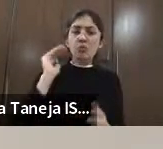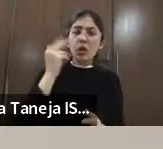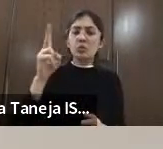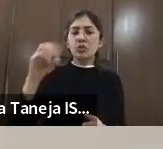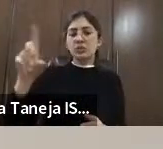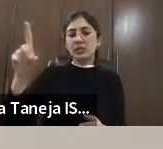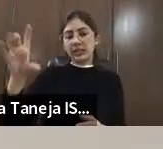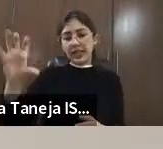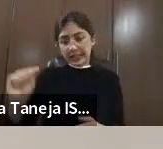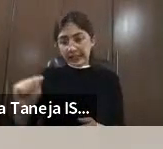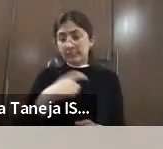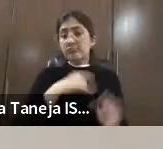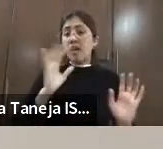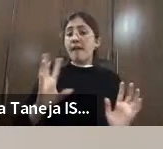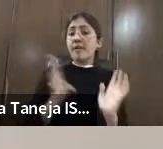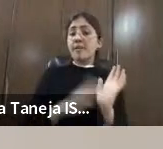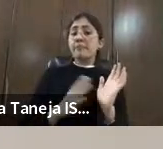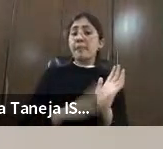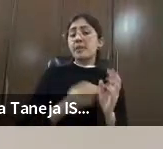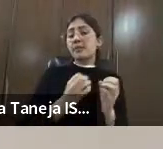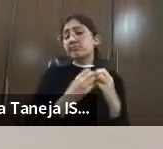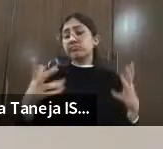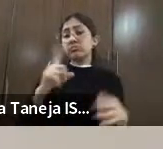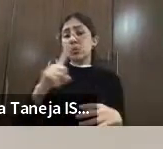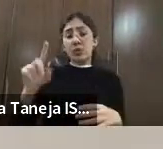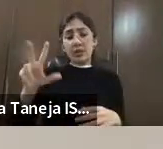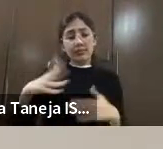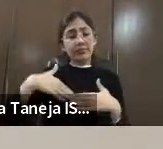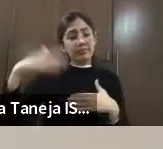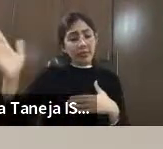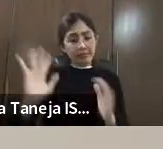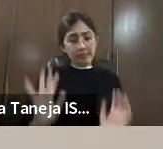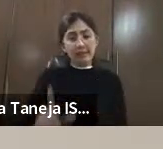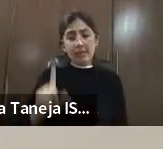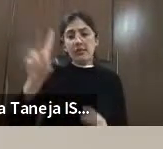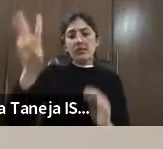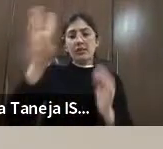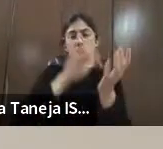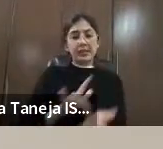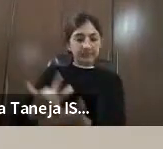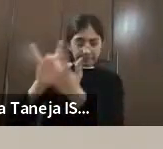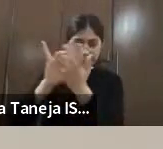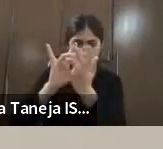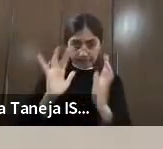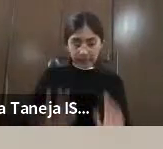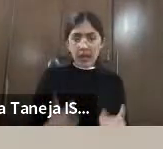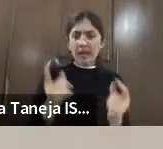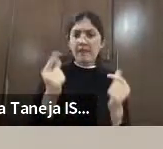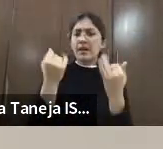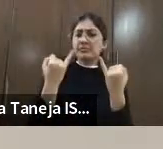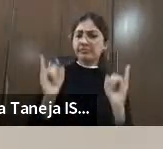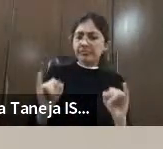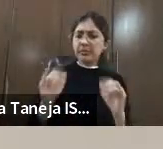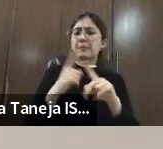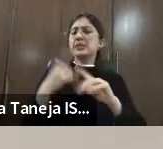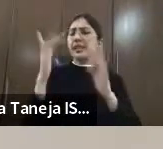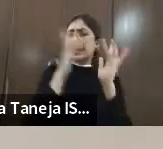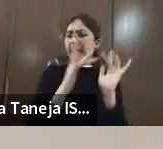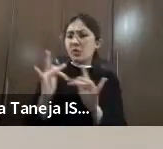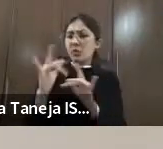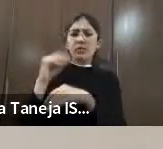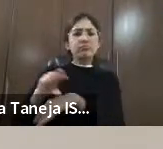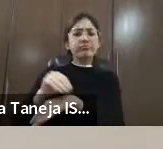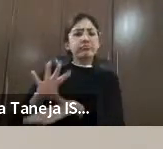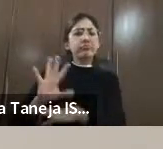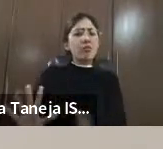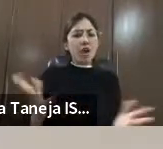110 members from across 13 states in the country. We provide market linkages, financial linkages and ecosystem engagement.